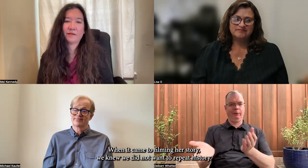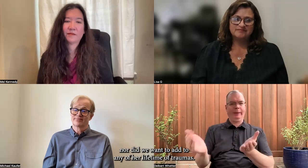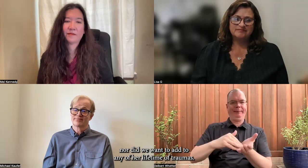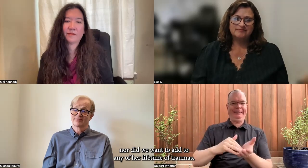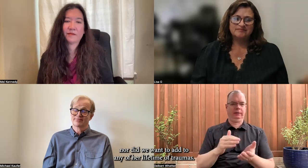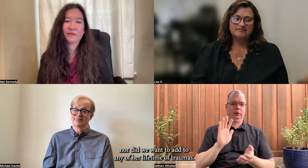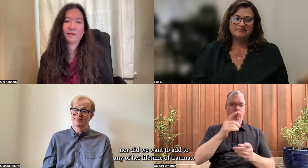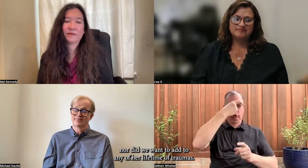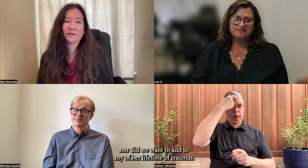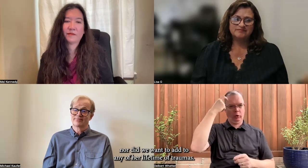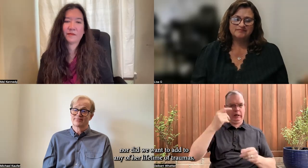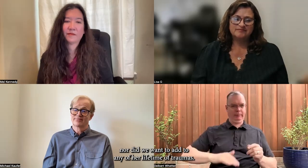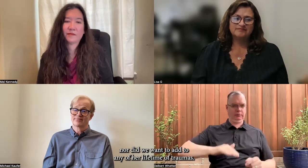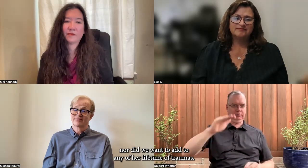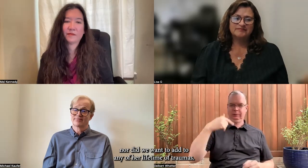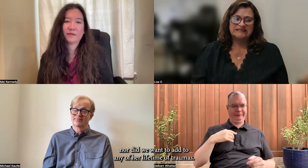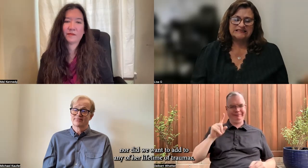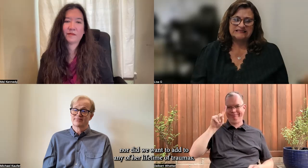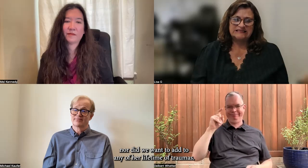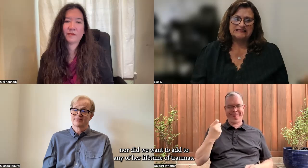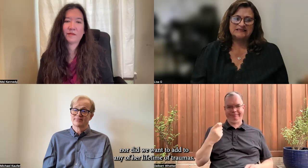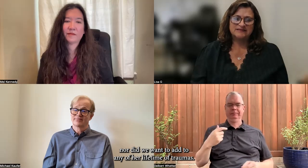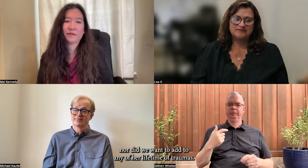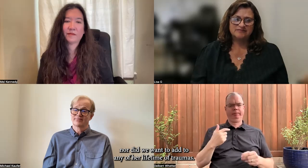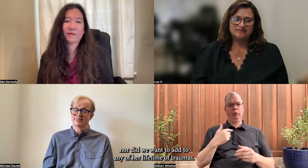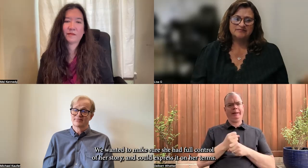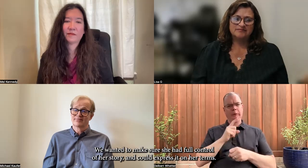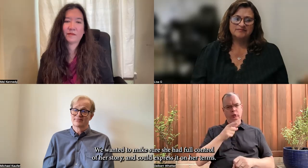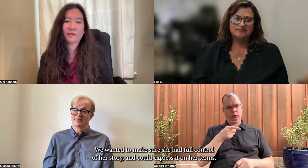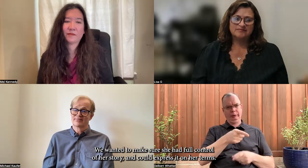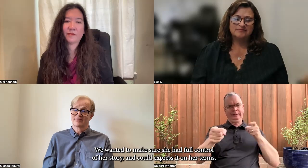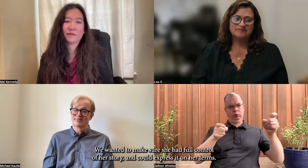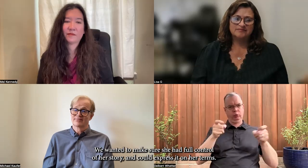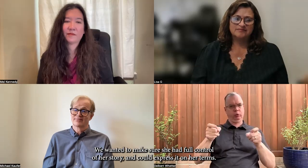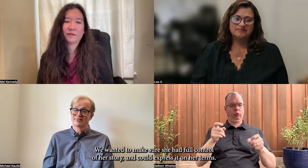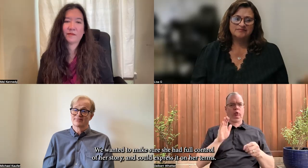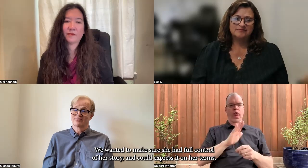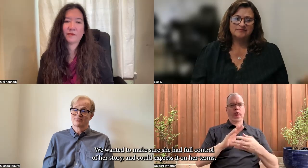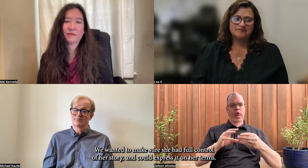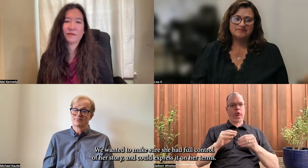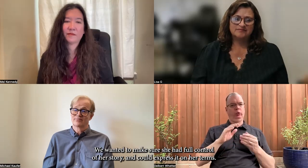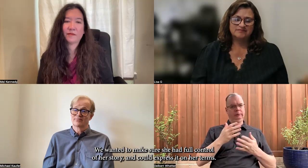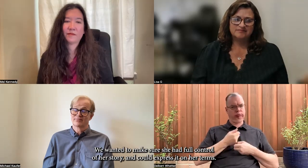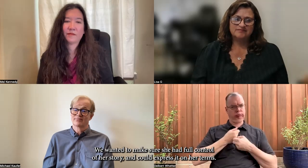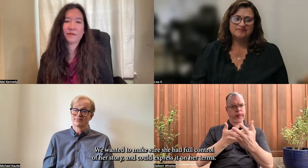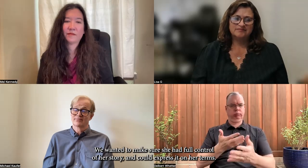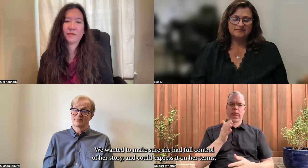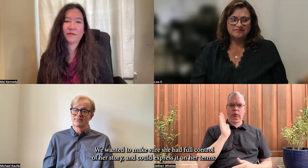history, nor did we want to add to any of her lifetime of traumas. We wanted to make sure she had full control of her story and could express it on